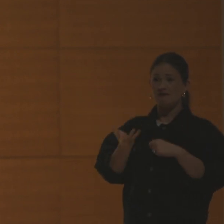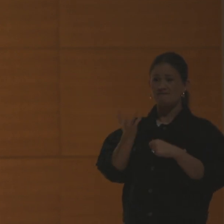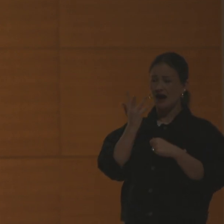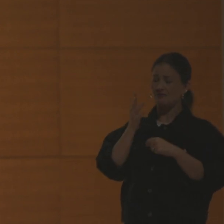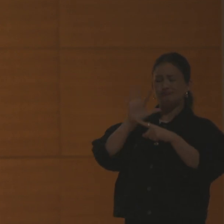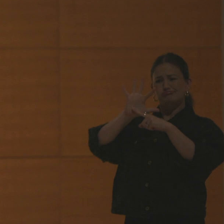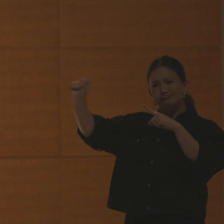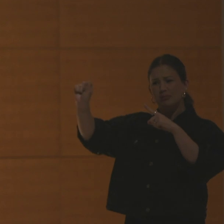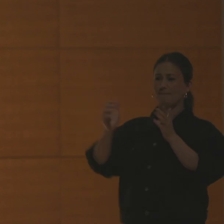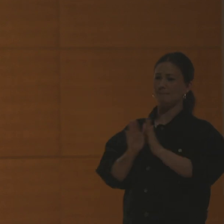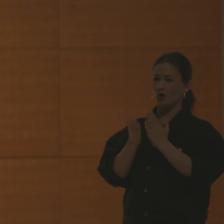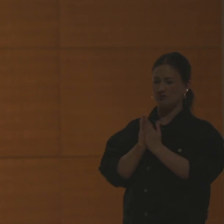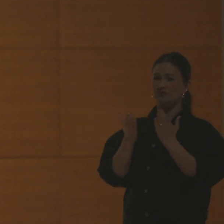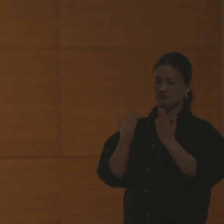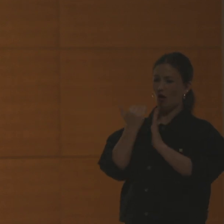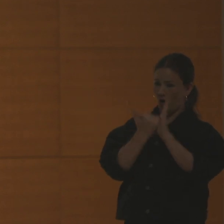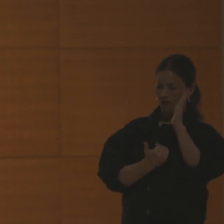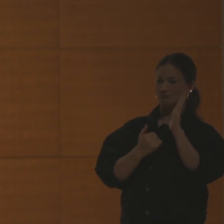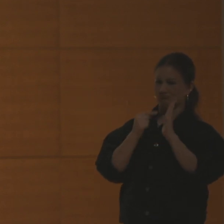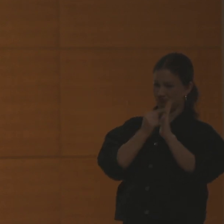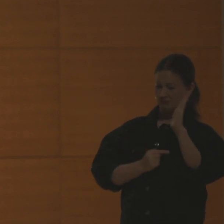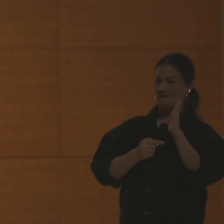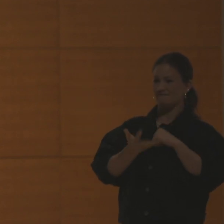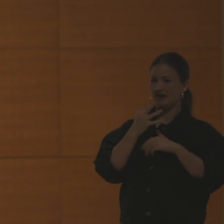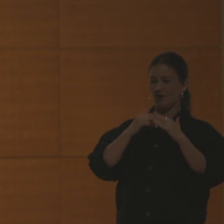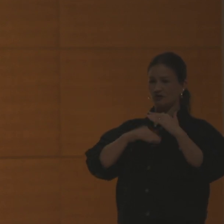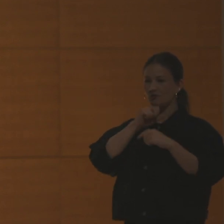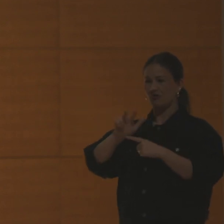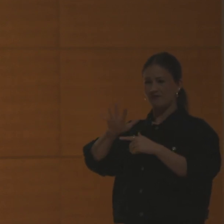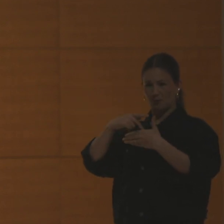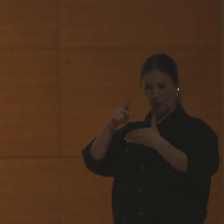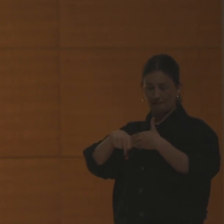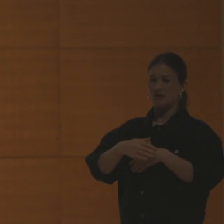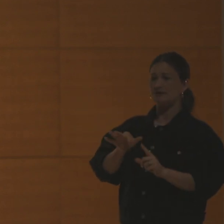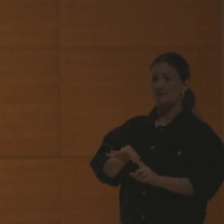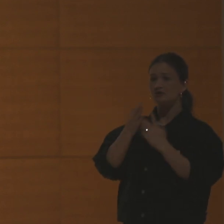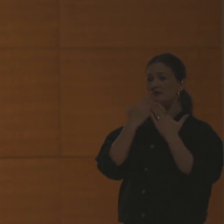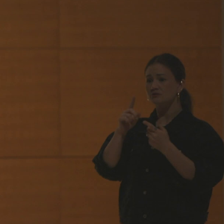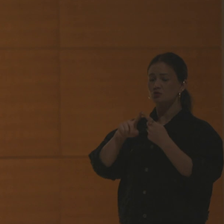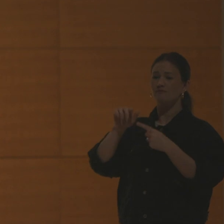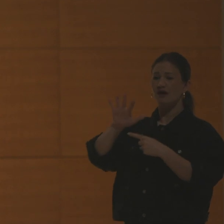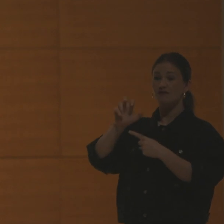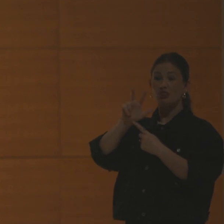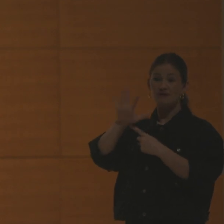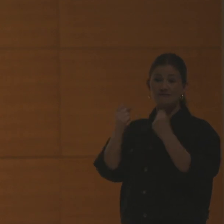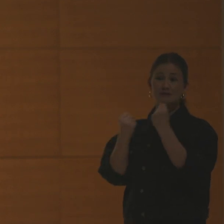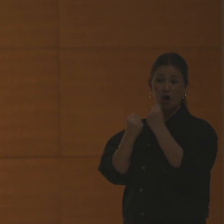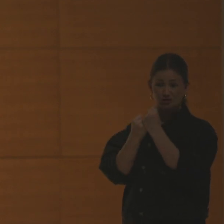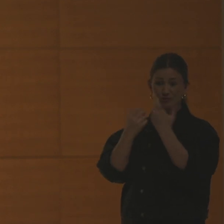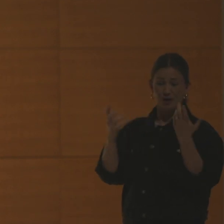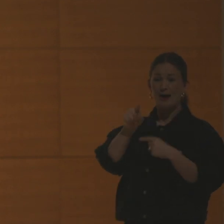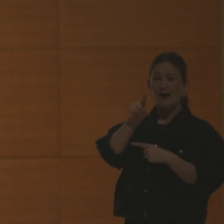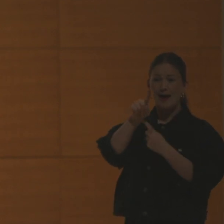exceptional books honored by our 5 Under 35 program. A special thanks is due to the 5 Under 35 sponsor, the